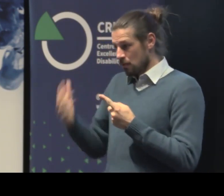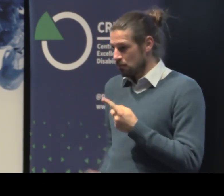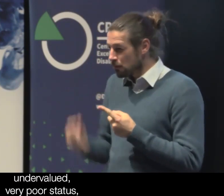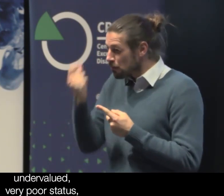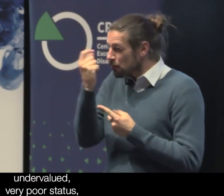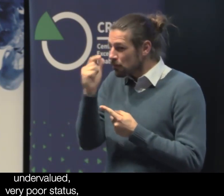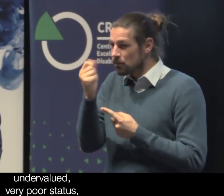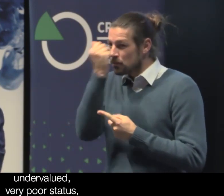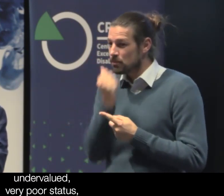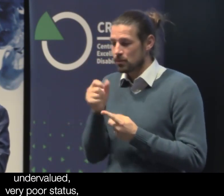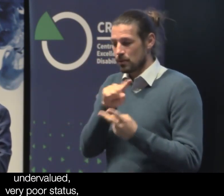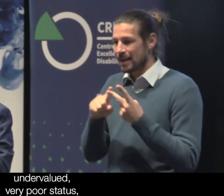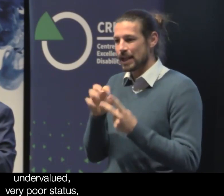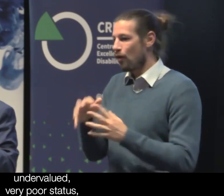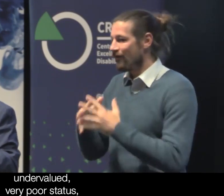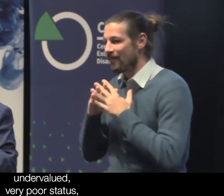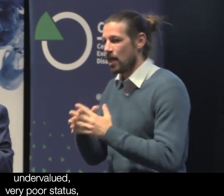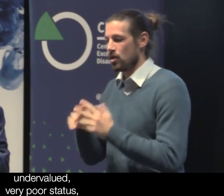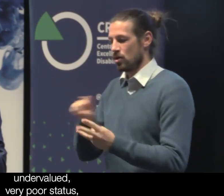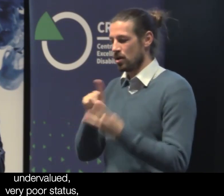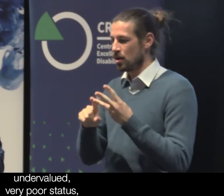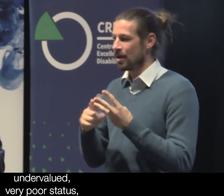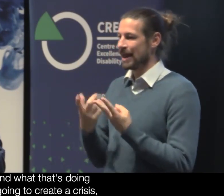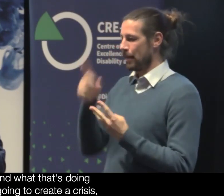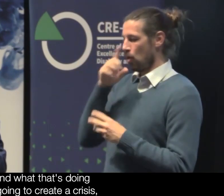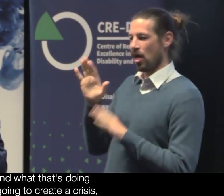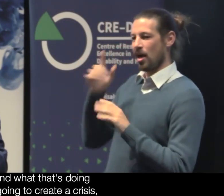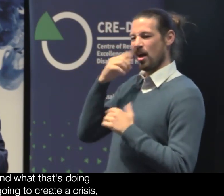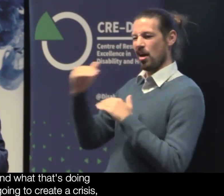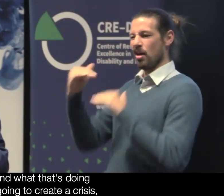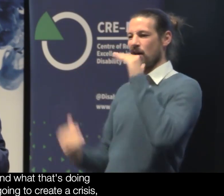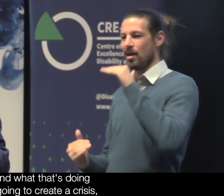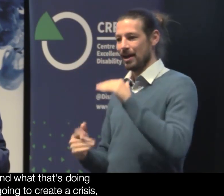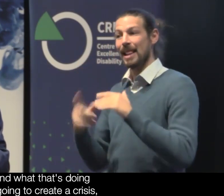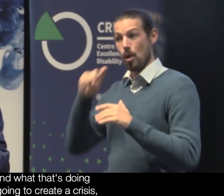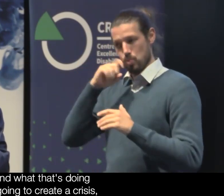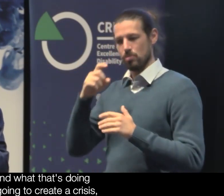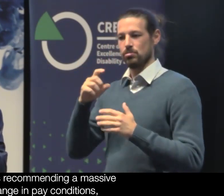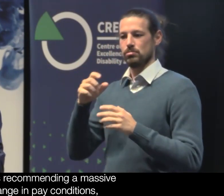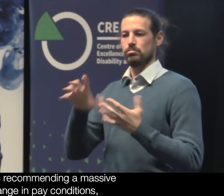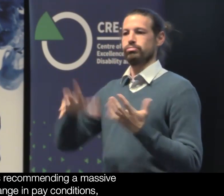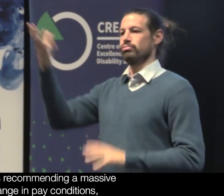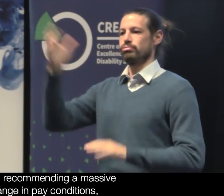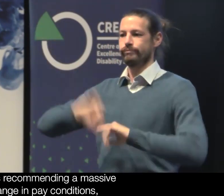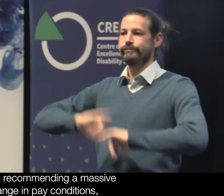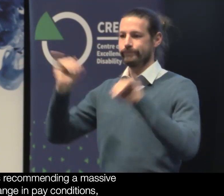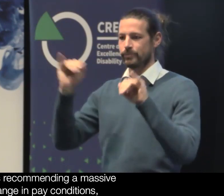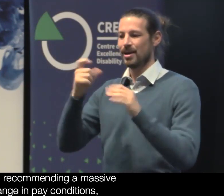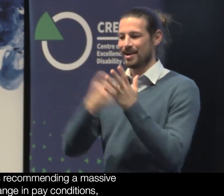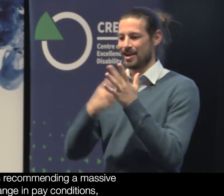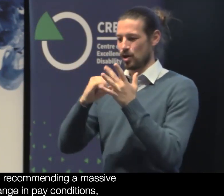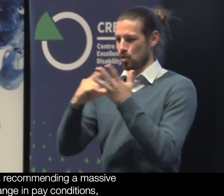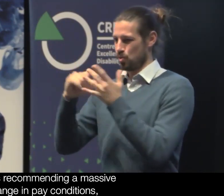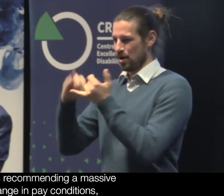undervalued, very poor status, and what that's doing, it's going to create a crisis. So he's recommending a massive change in